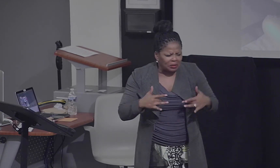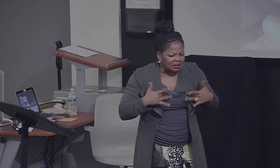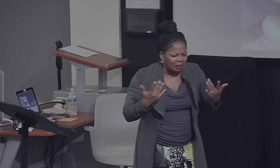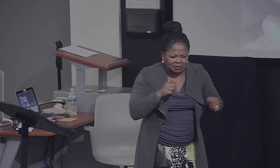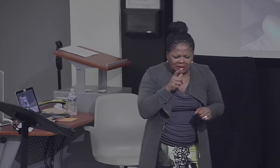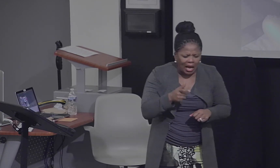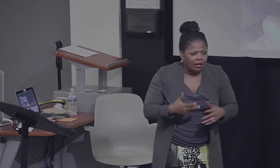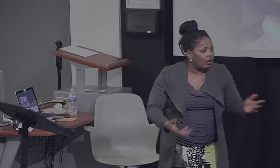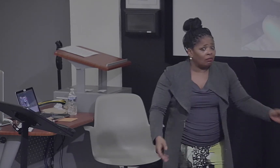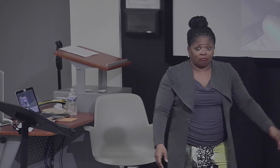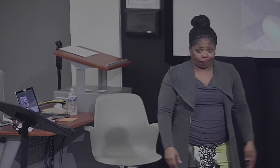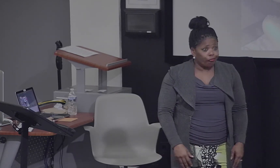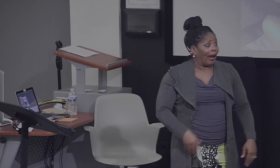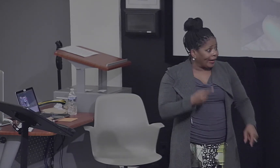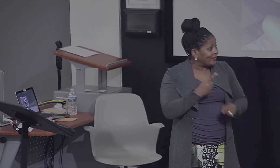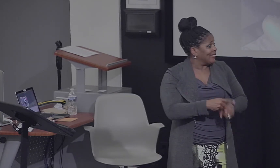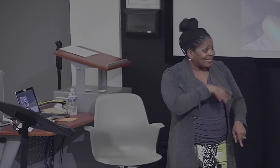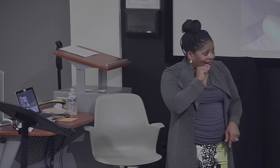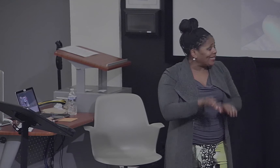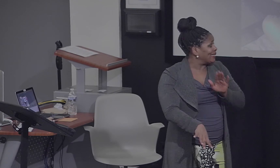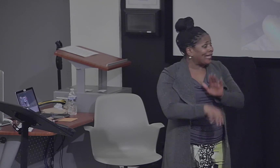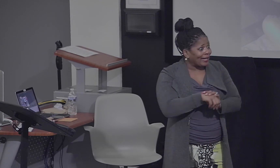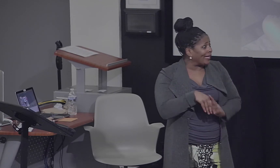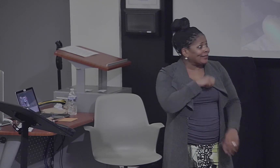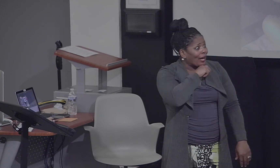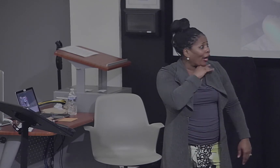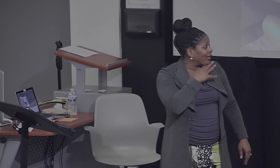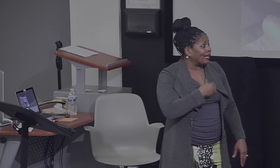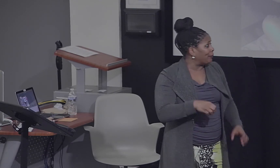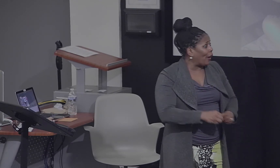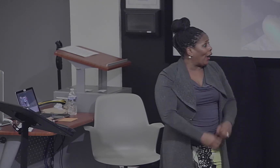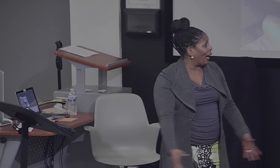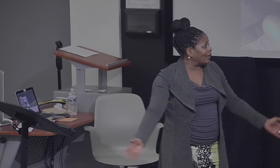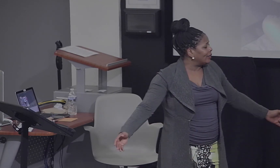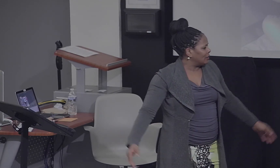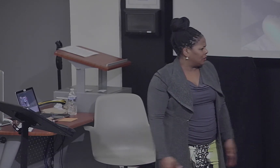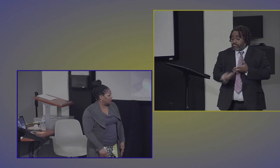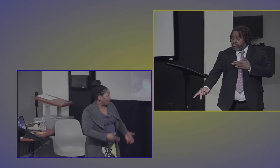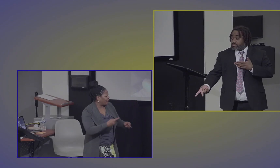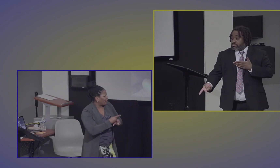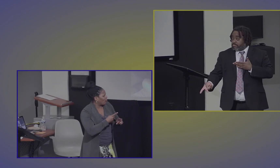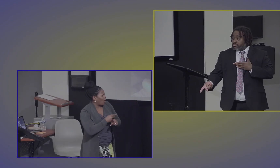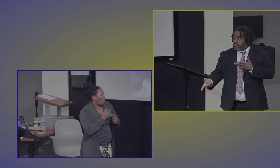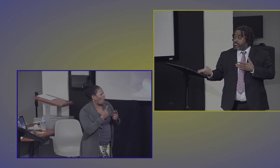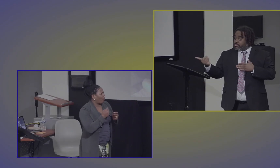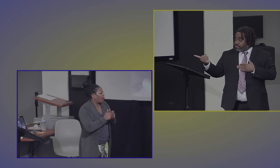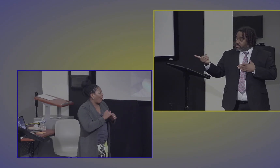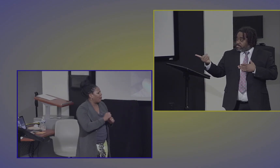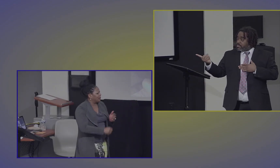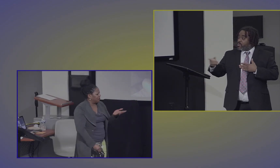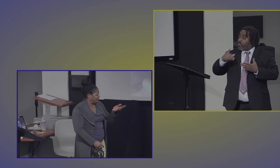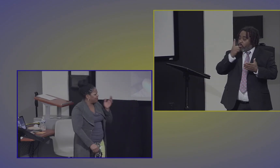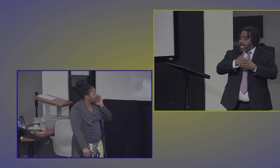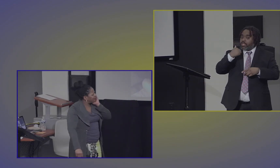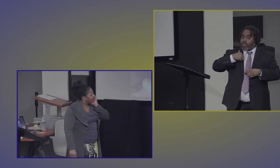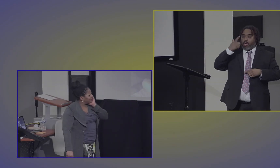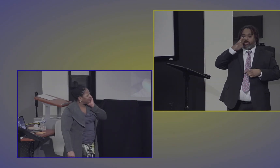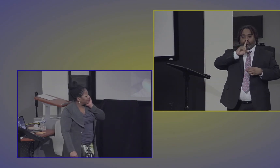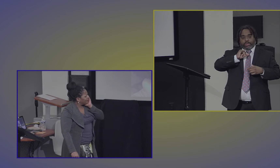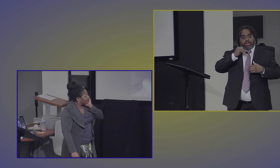scheduling are all these different stakeholders. It's not going to work. You take one thing away, it's not going to suck up the dirt. So we have to get